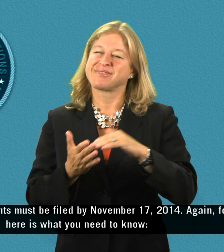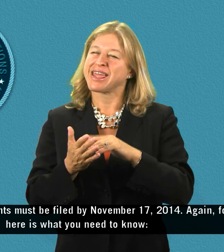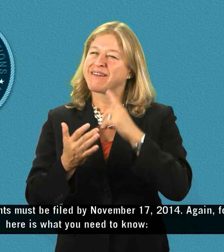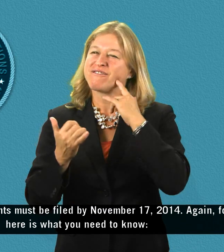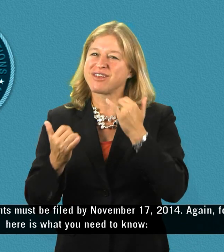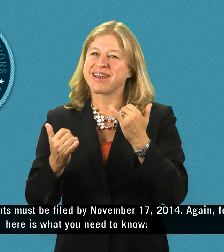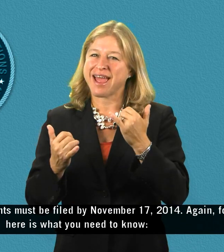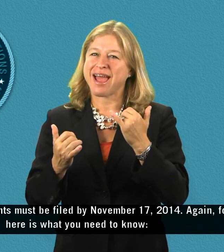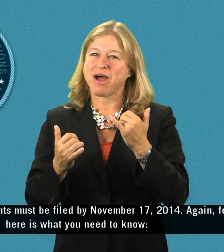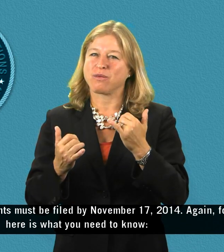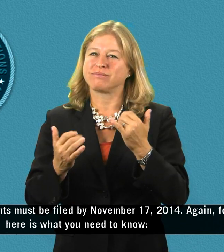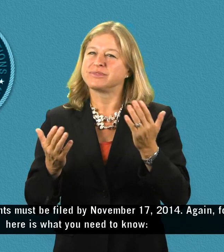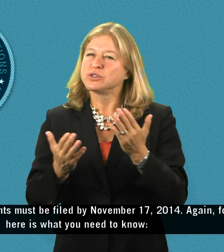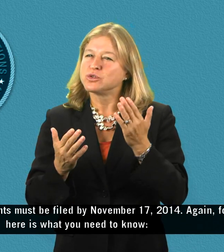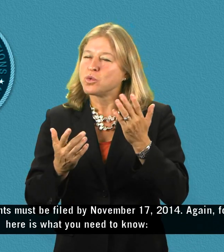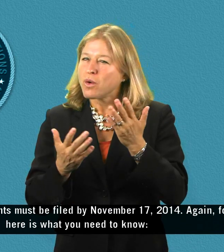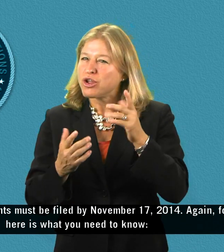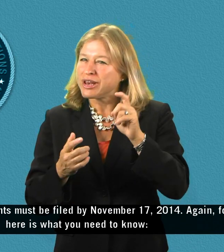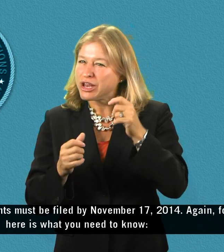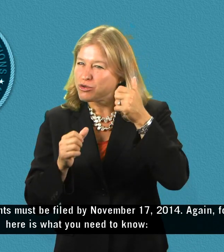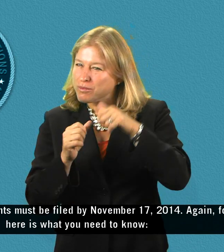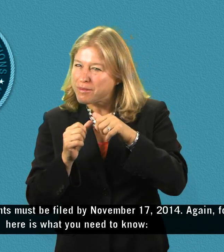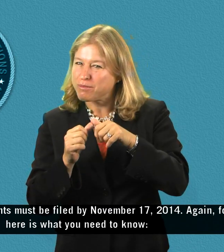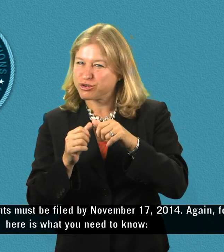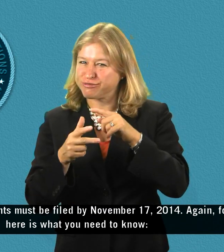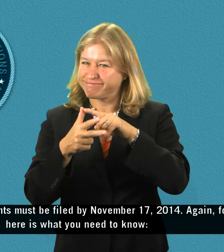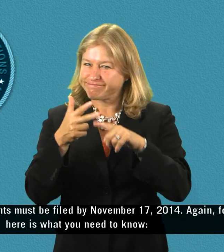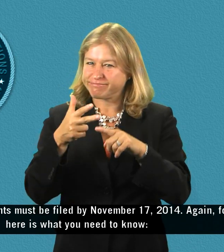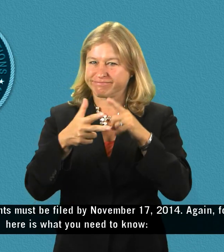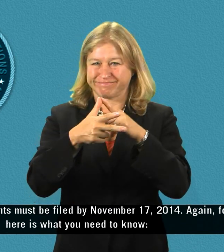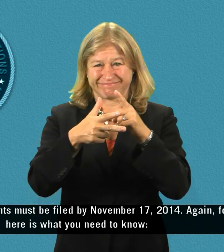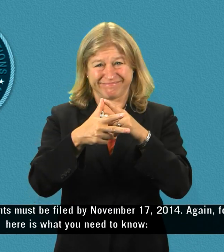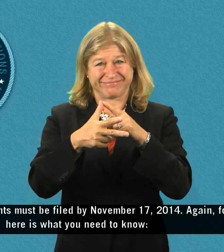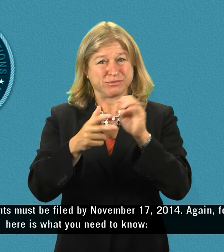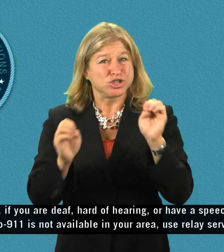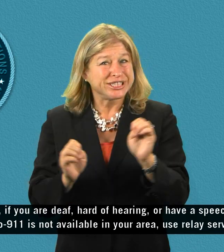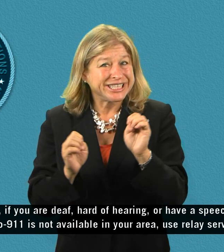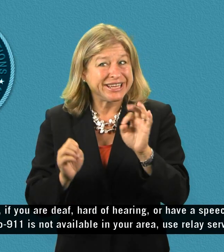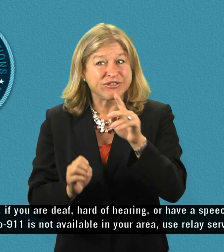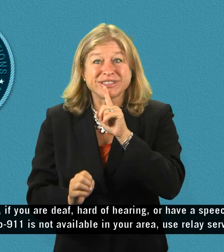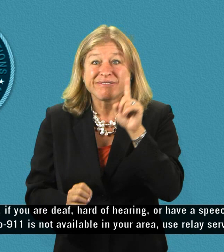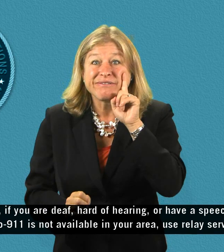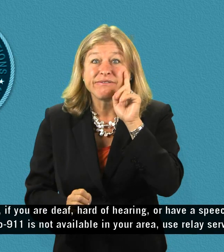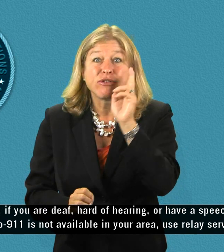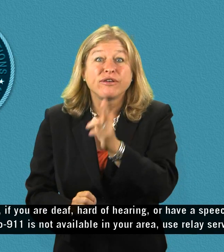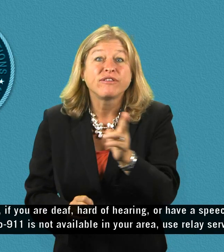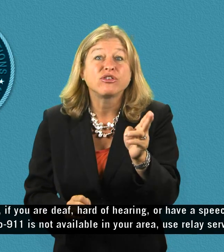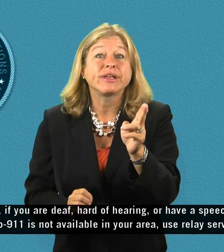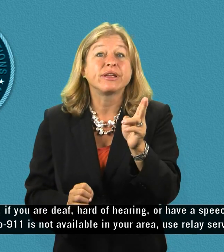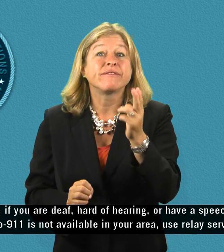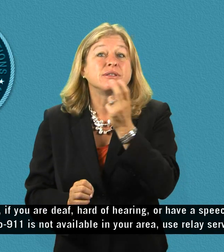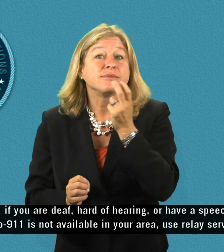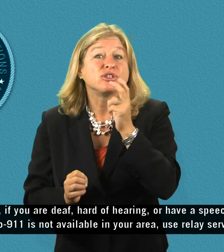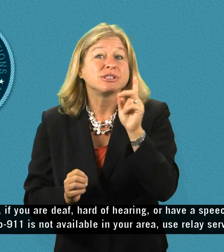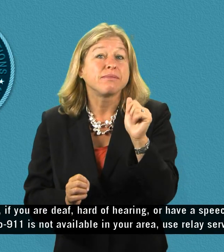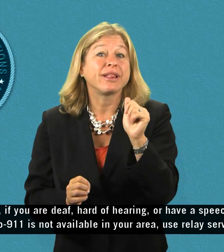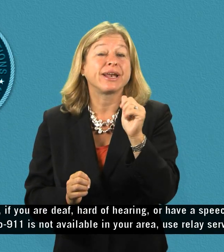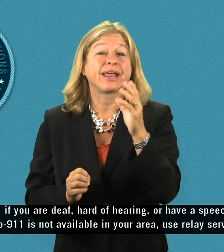Again, for now, here is what you need to know. In an emergency, if you are deaf, hard of hearing,